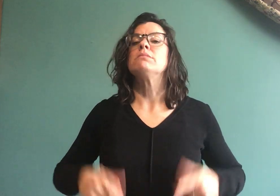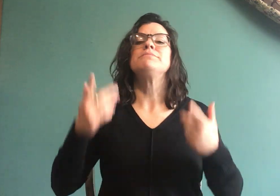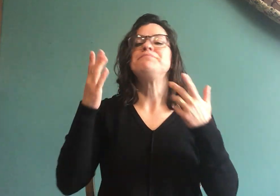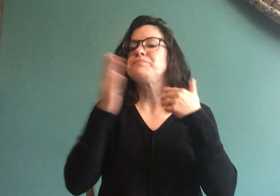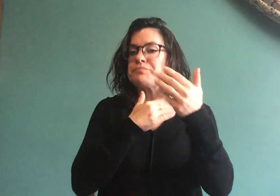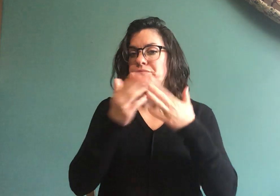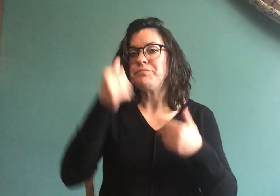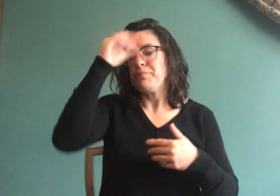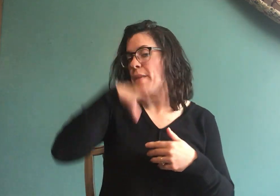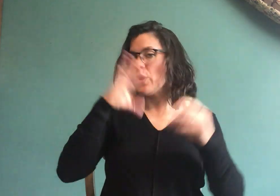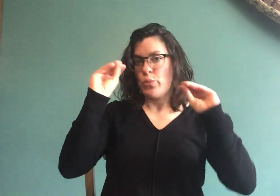did?